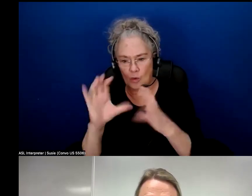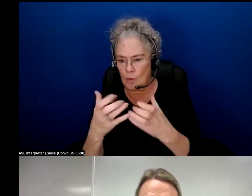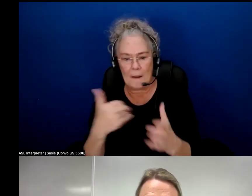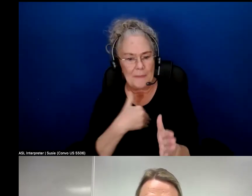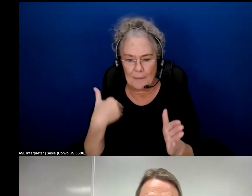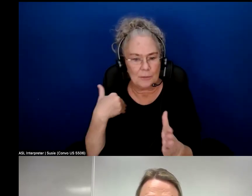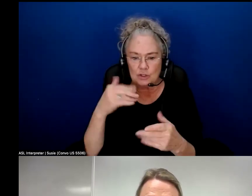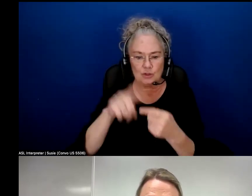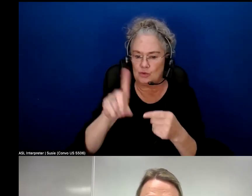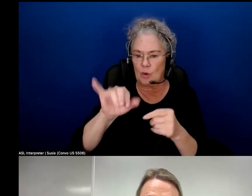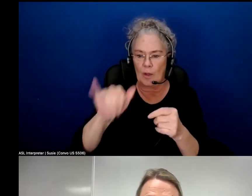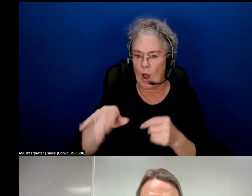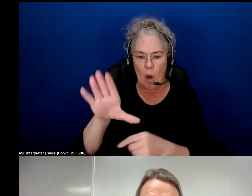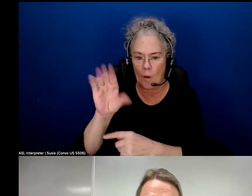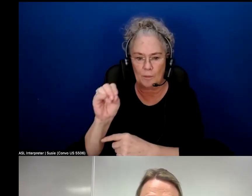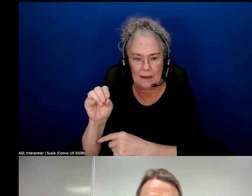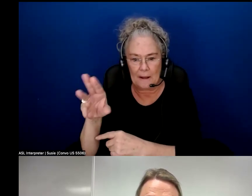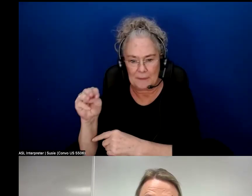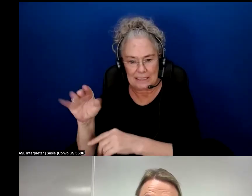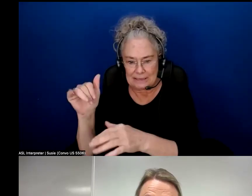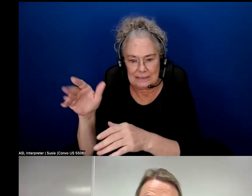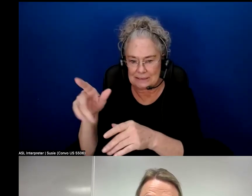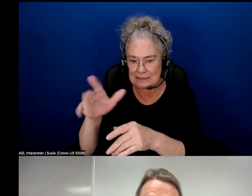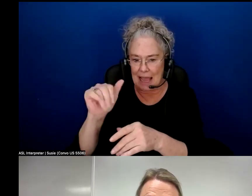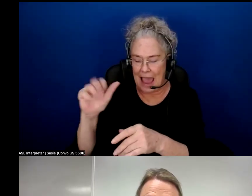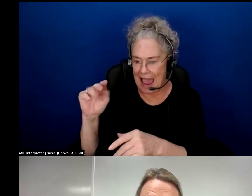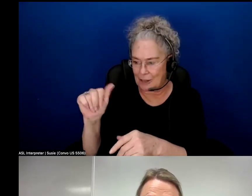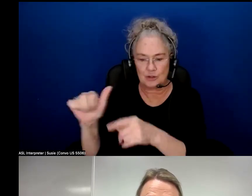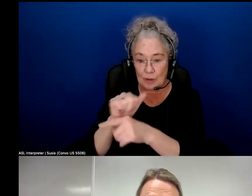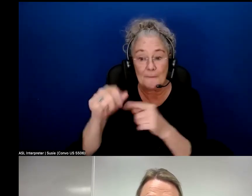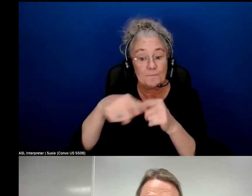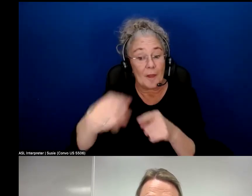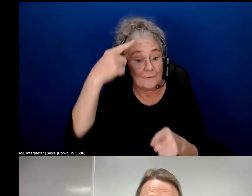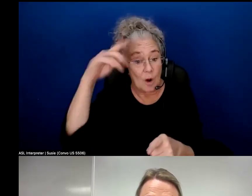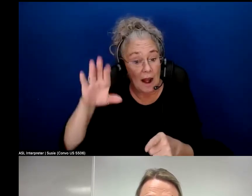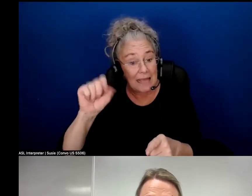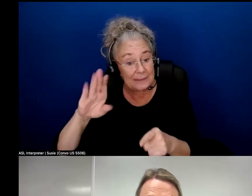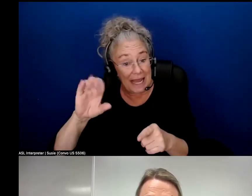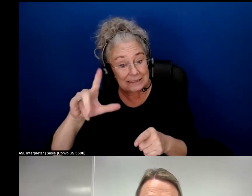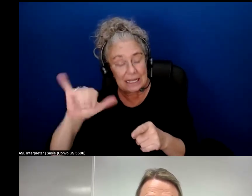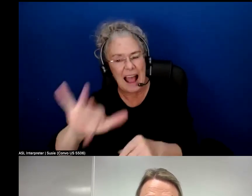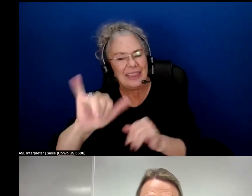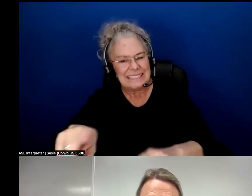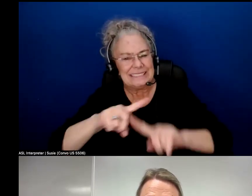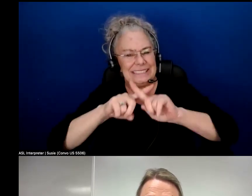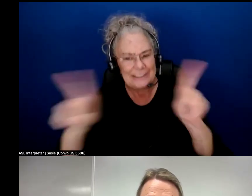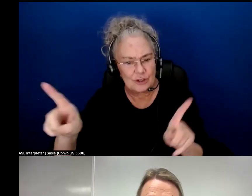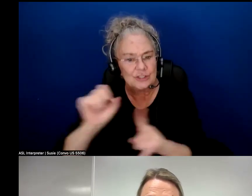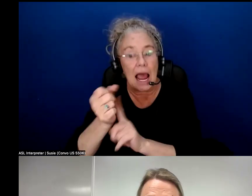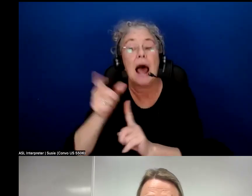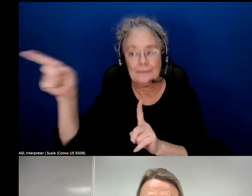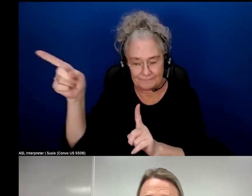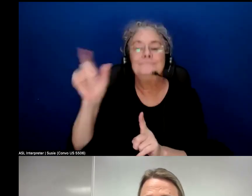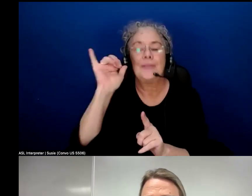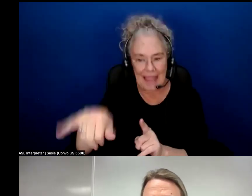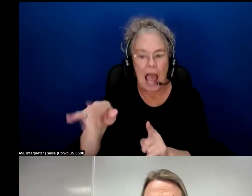the Open Meetings Act training. You're correct, though, that for SBSLI, that's differently situated and is subject to the Open